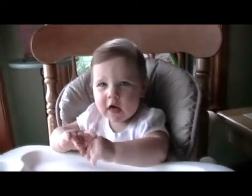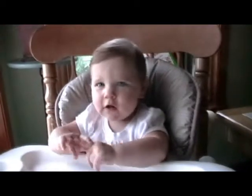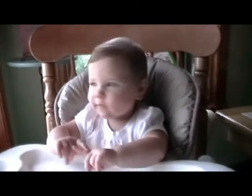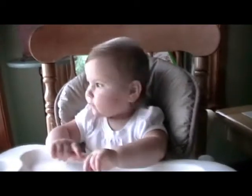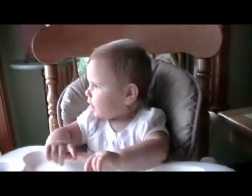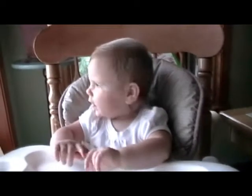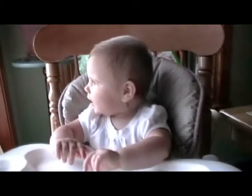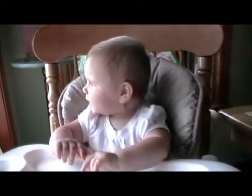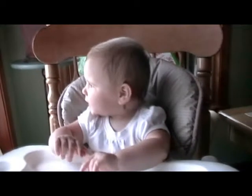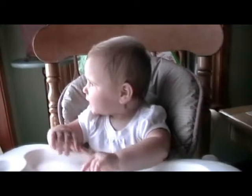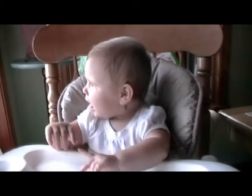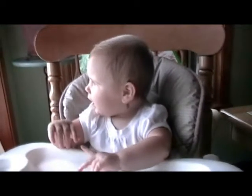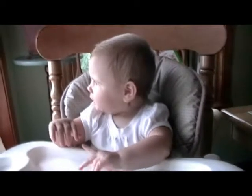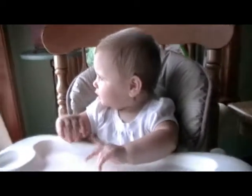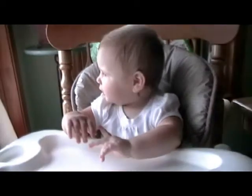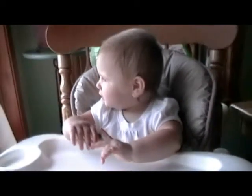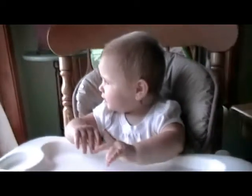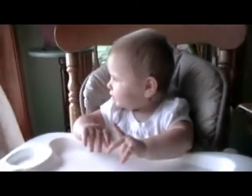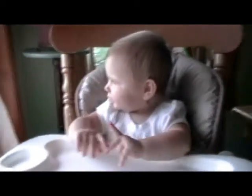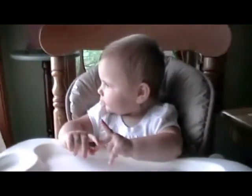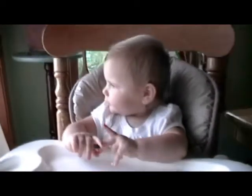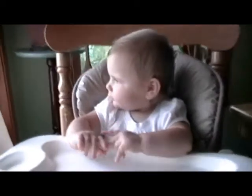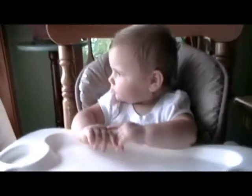Is that mommy? Thanks. Appreciate that.